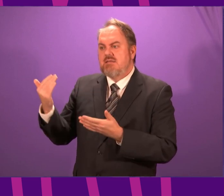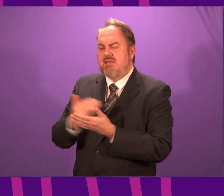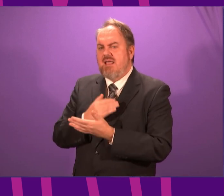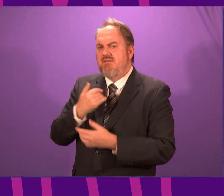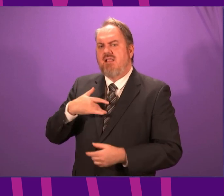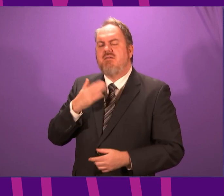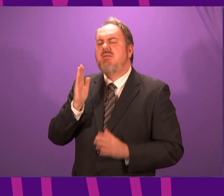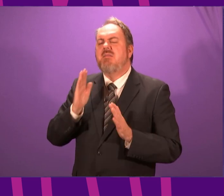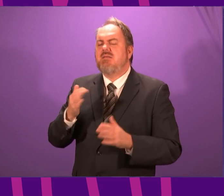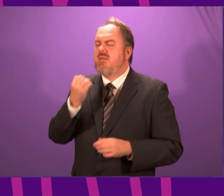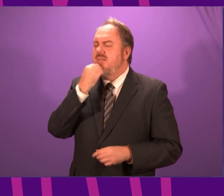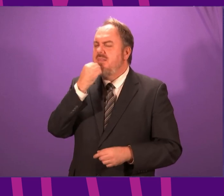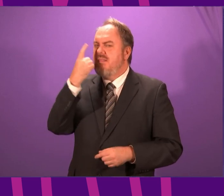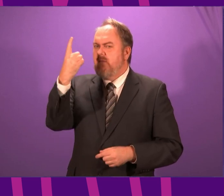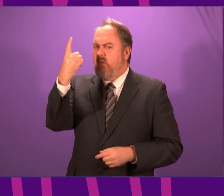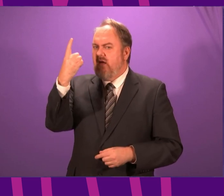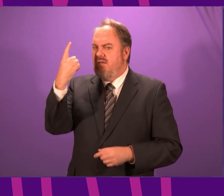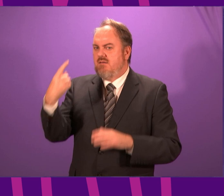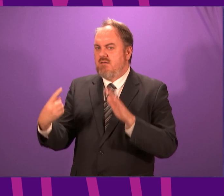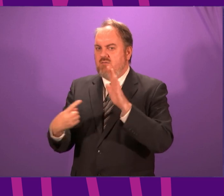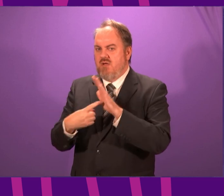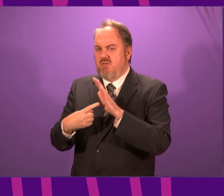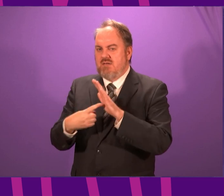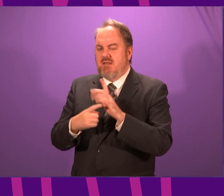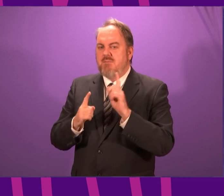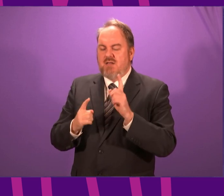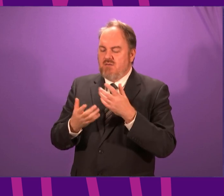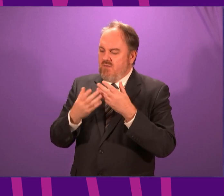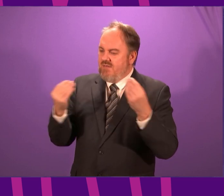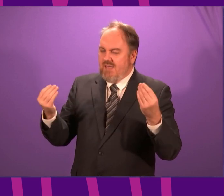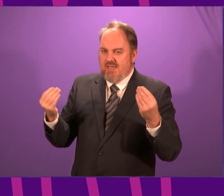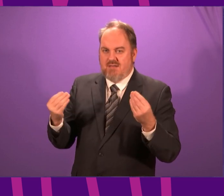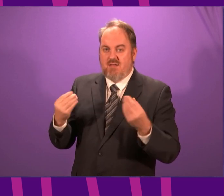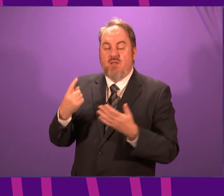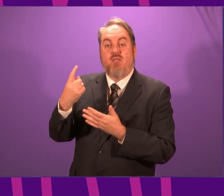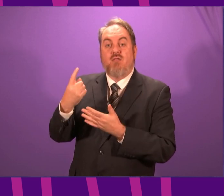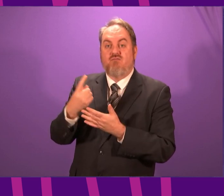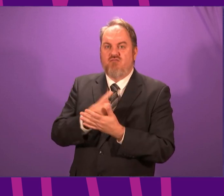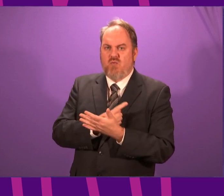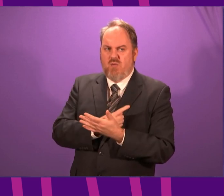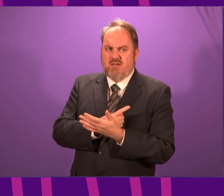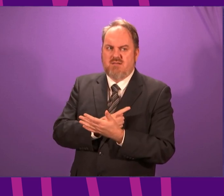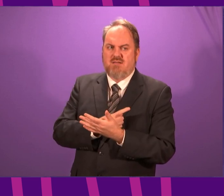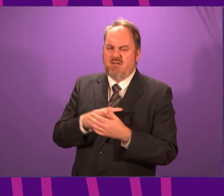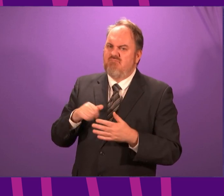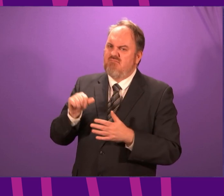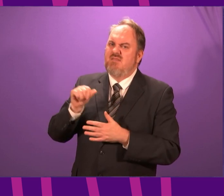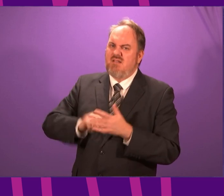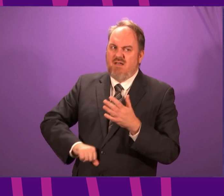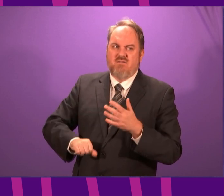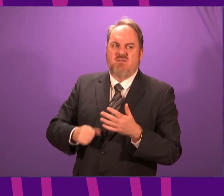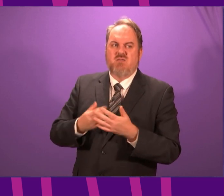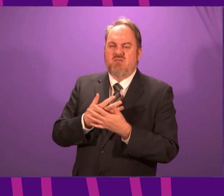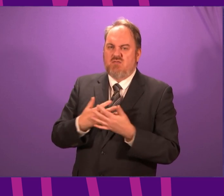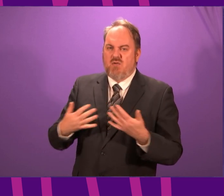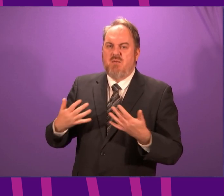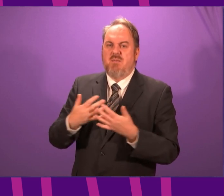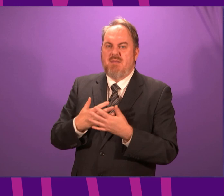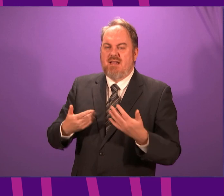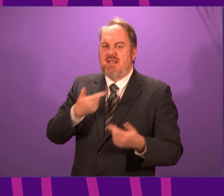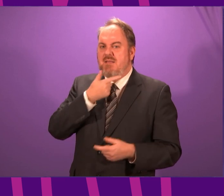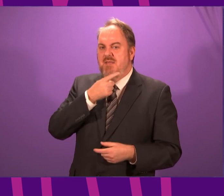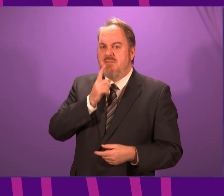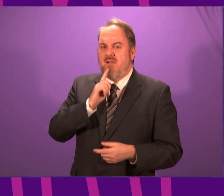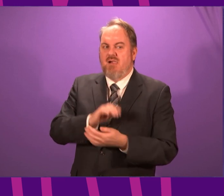number one priority, but we can't lose sight of the fact these restrictions will place enormous pressure on individuals and businesses across